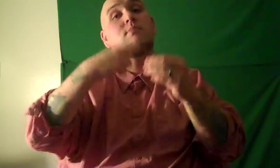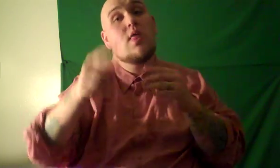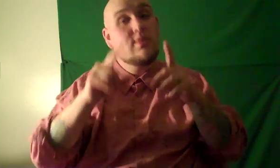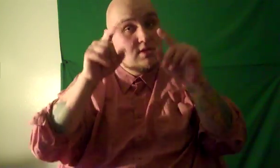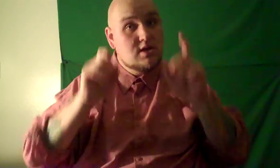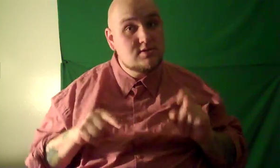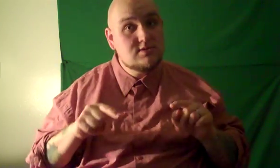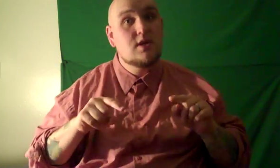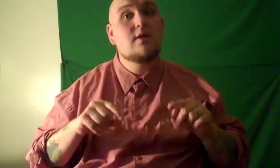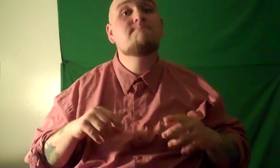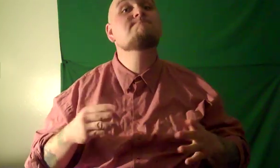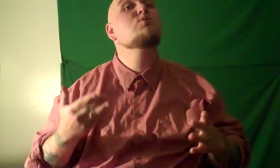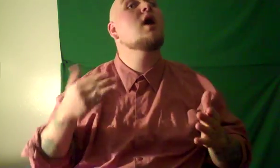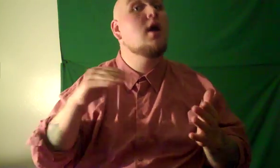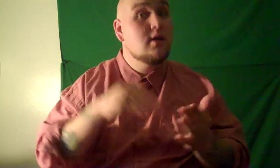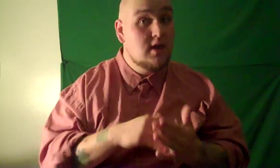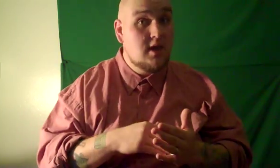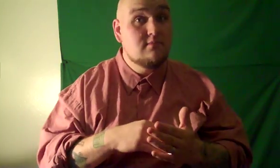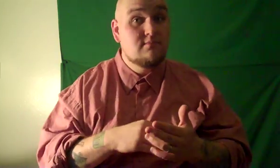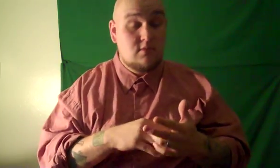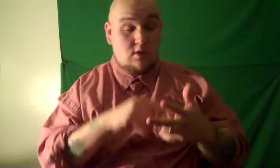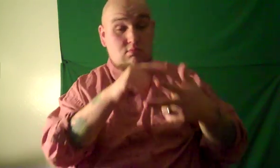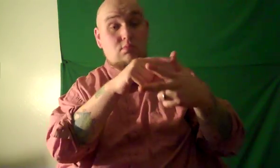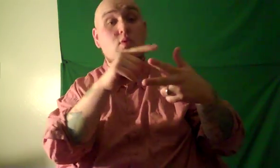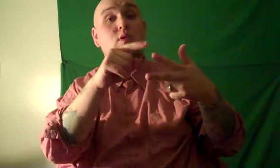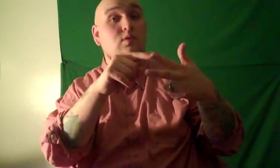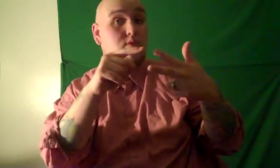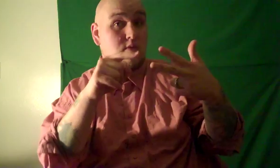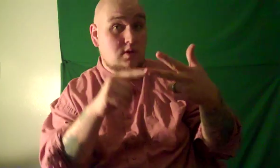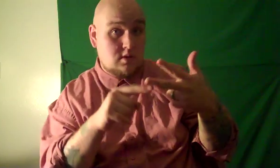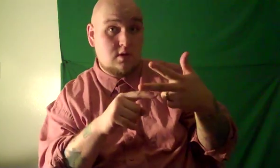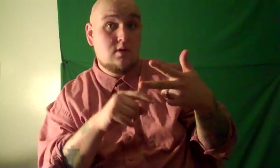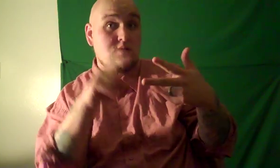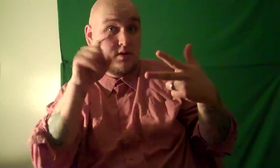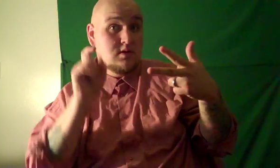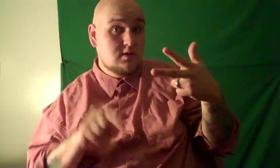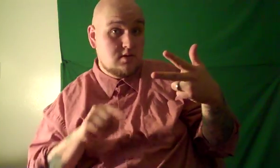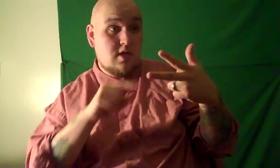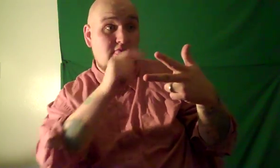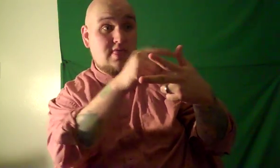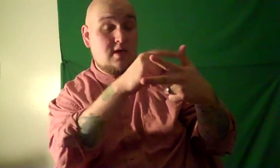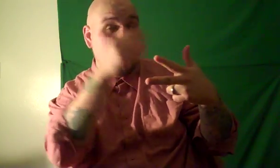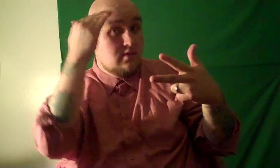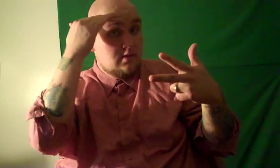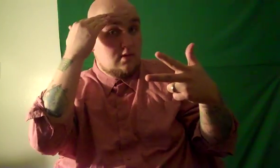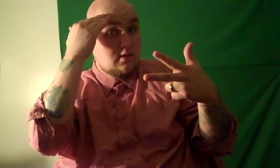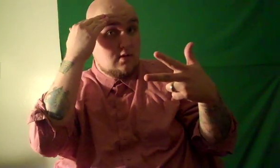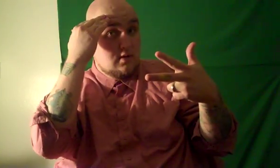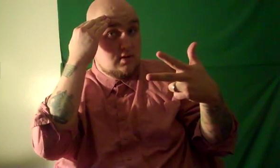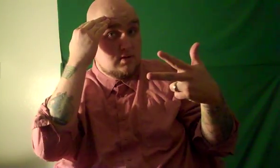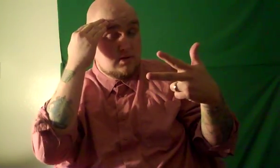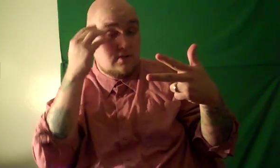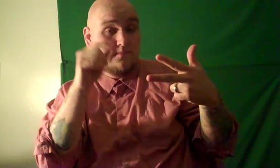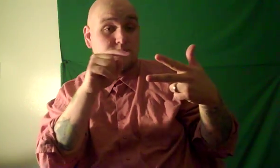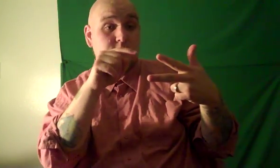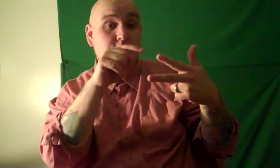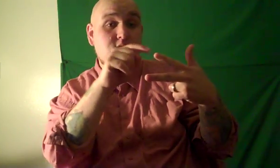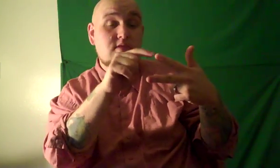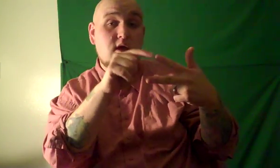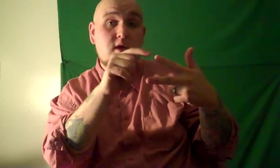3 portions to the test. There's the knowledge test, which is the written test. There is the interview